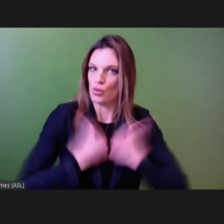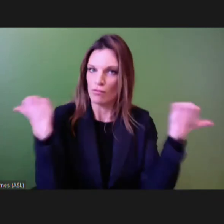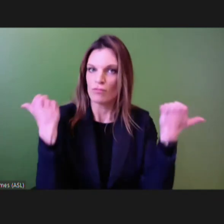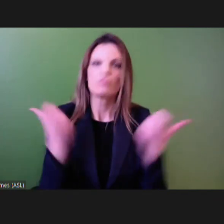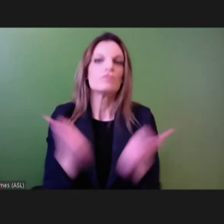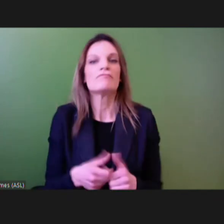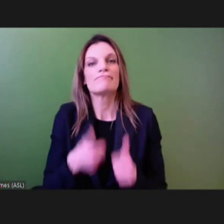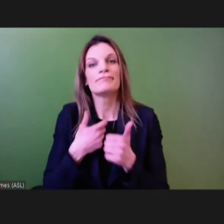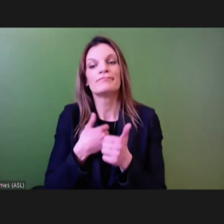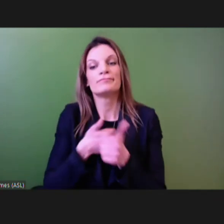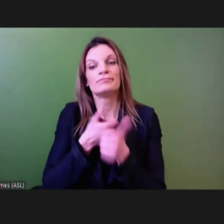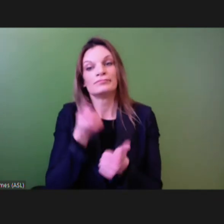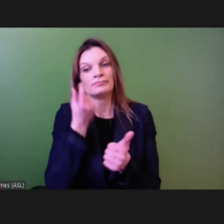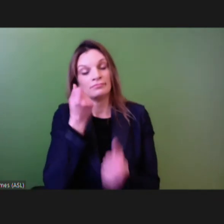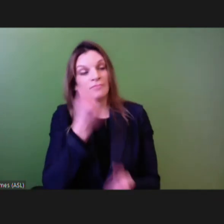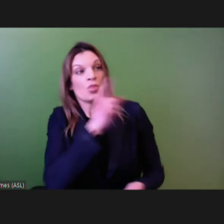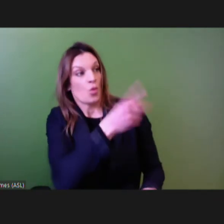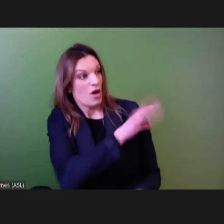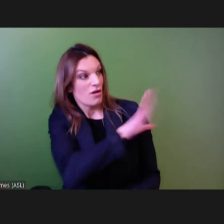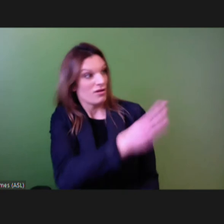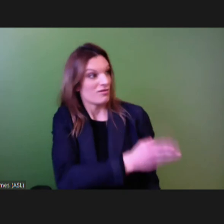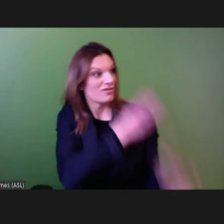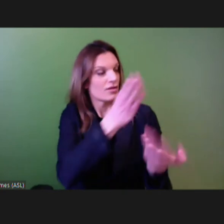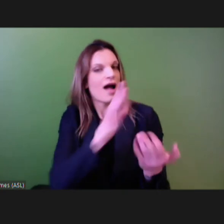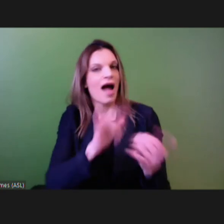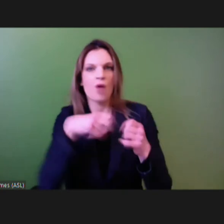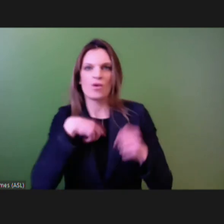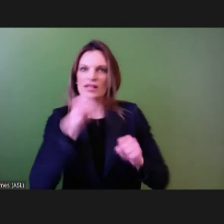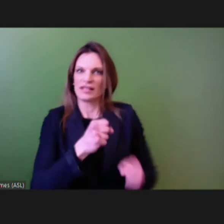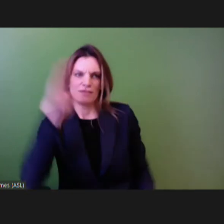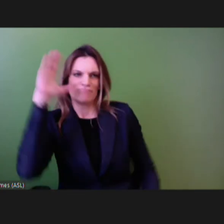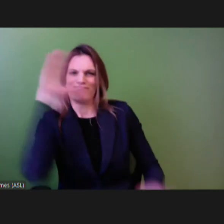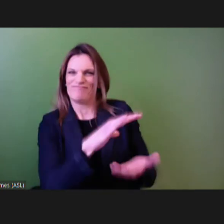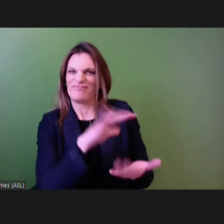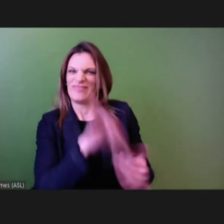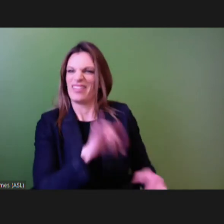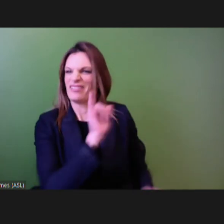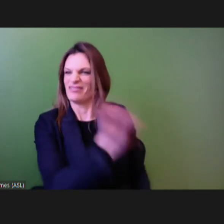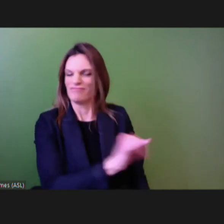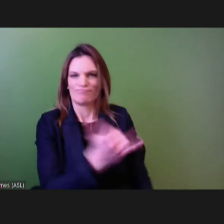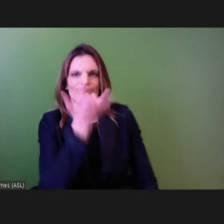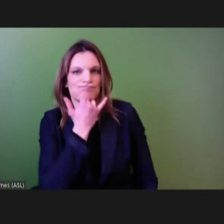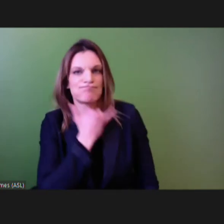on the actions of those who are proposing and promoting these pernicious policies.